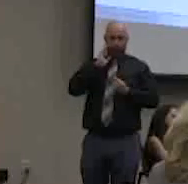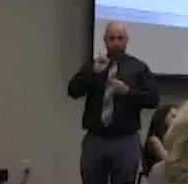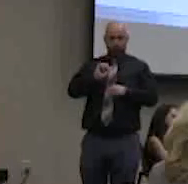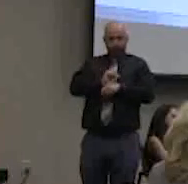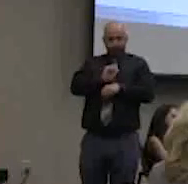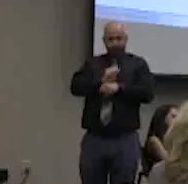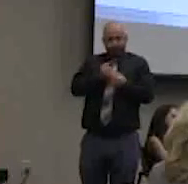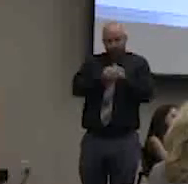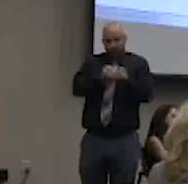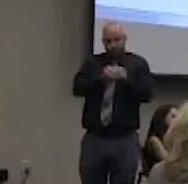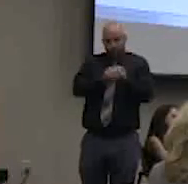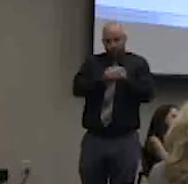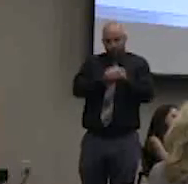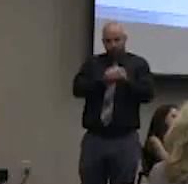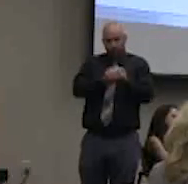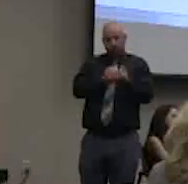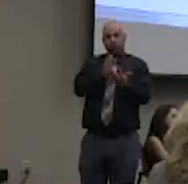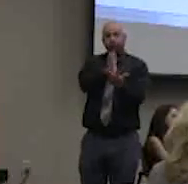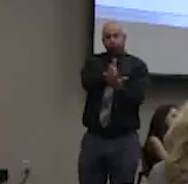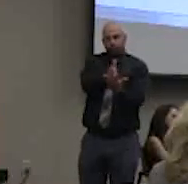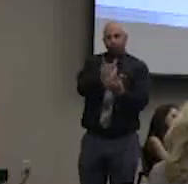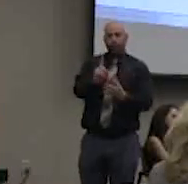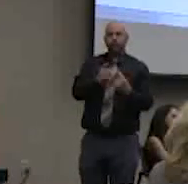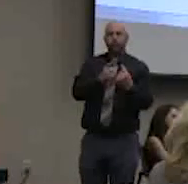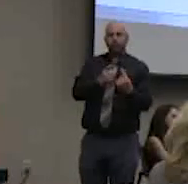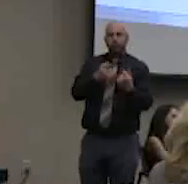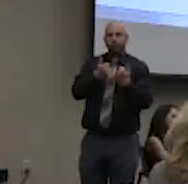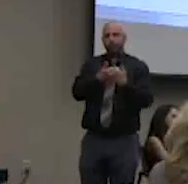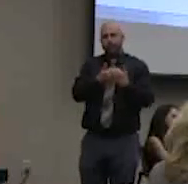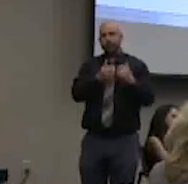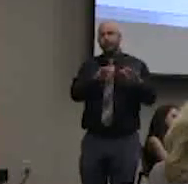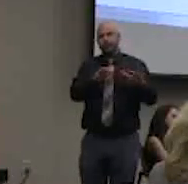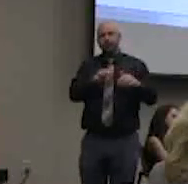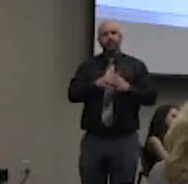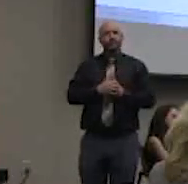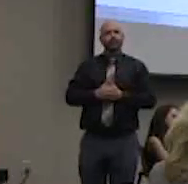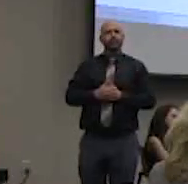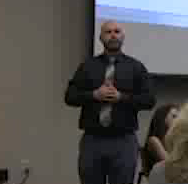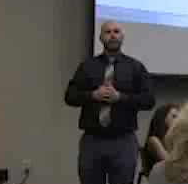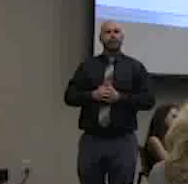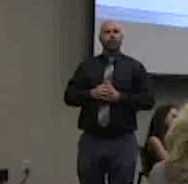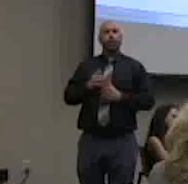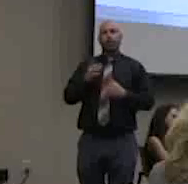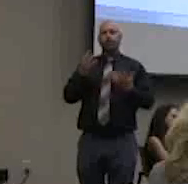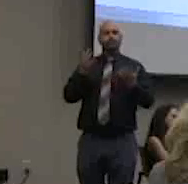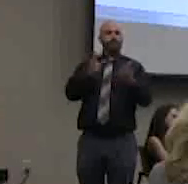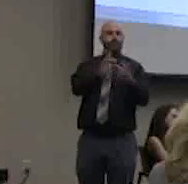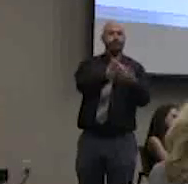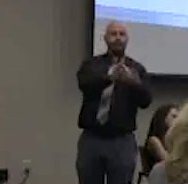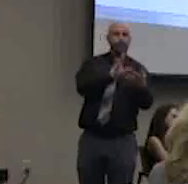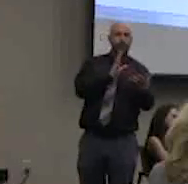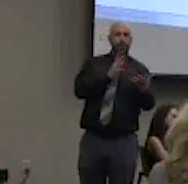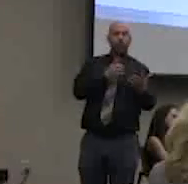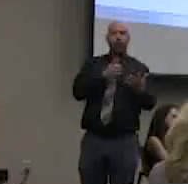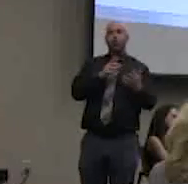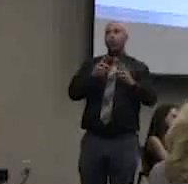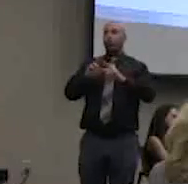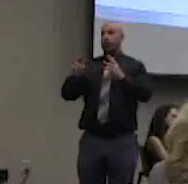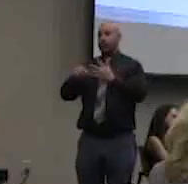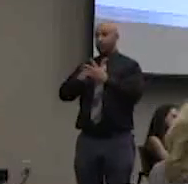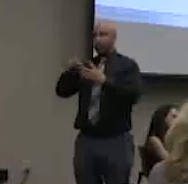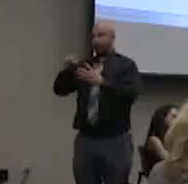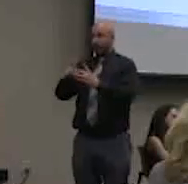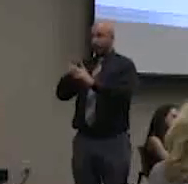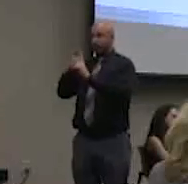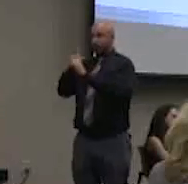there might be struggles, challenges, or disconnects between what Ready Starts are supposed to achieve and what's occurring. But frankly, at this